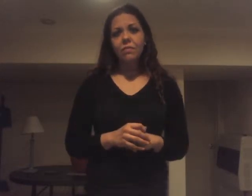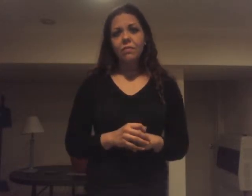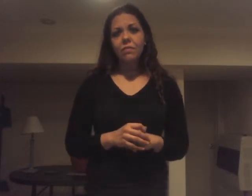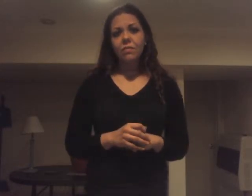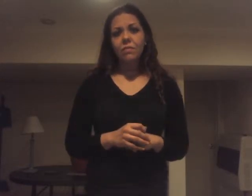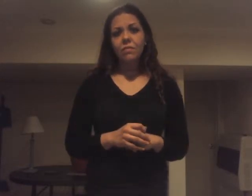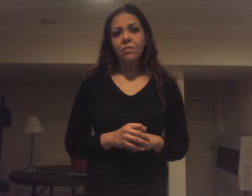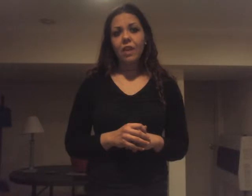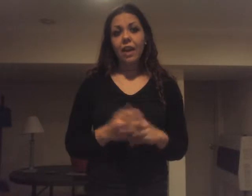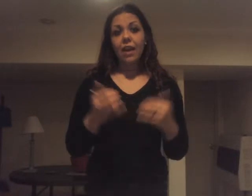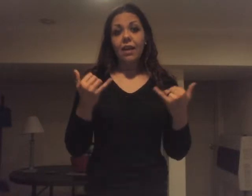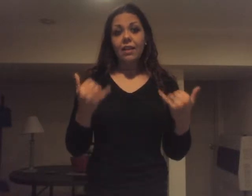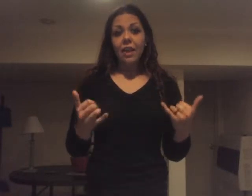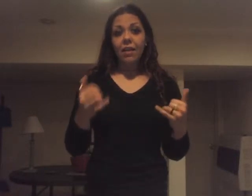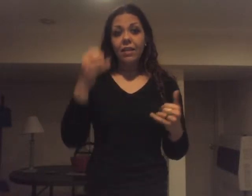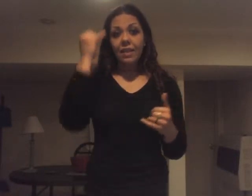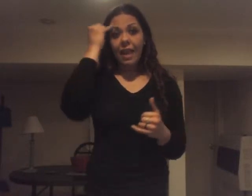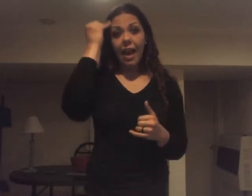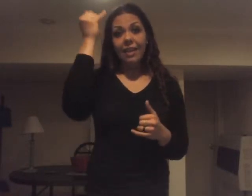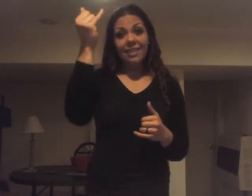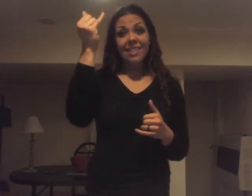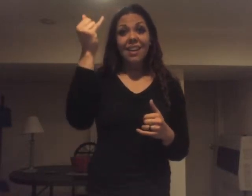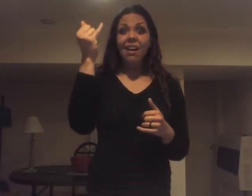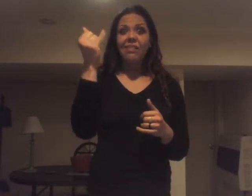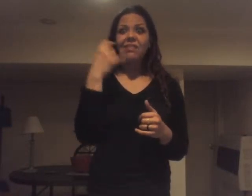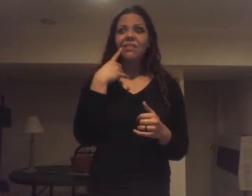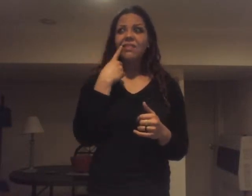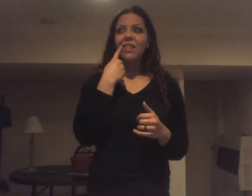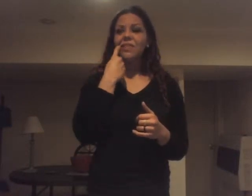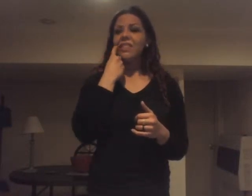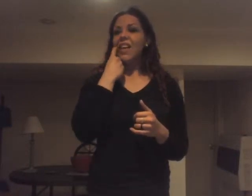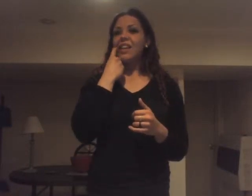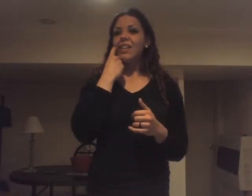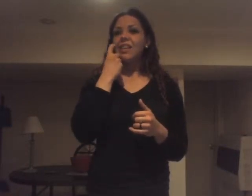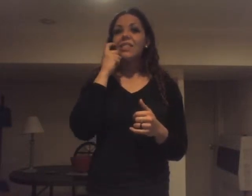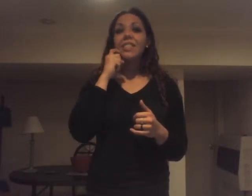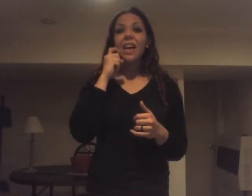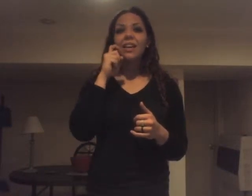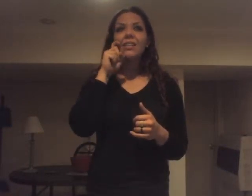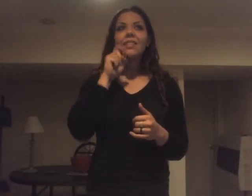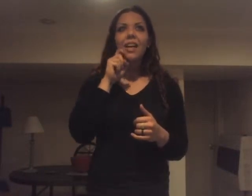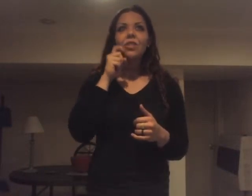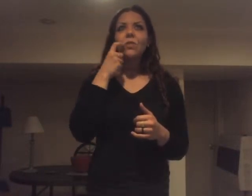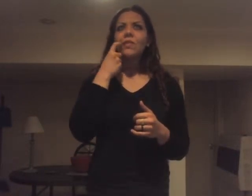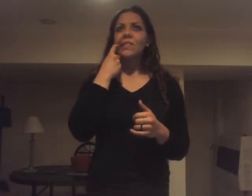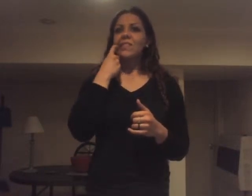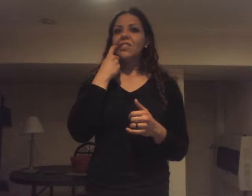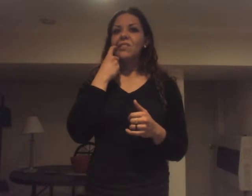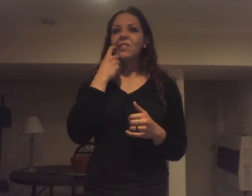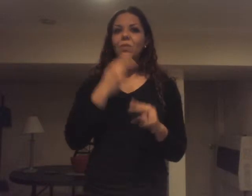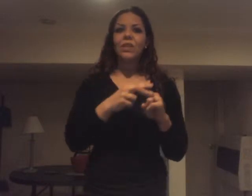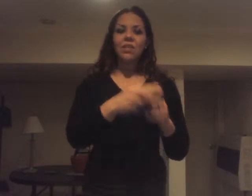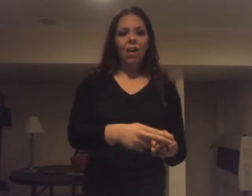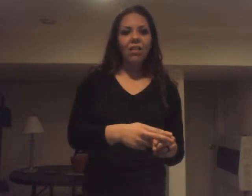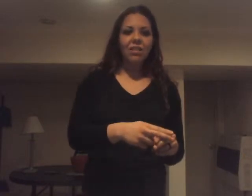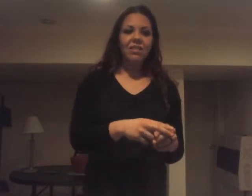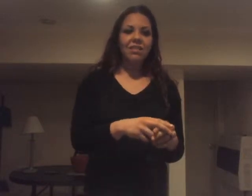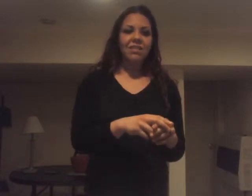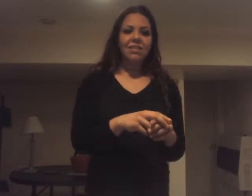Then there's the idea of sexual addiction, which, as I say, we used to call things like promiscuity and infidelity. It's likely